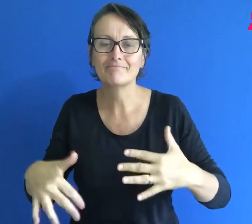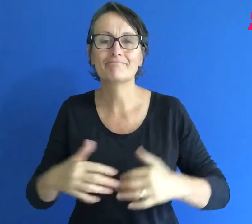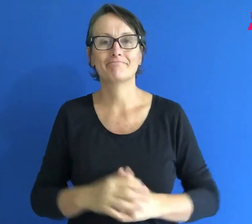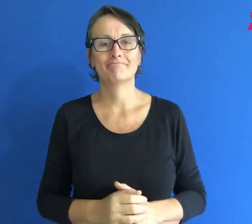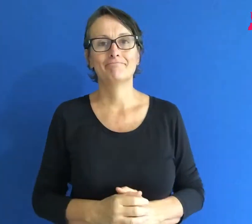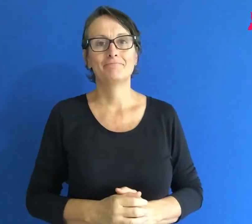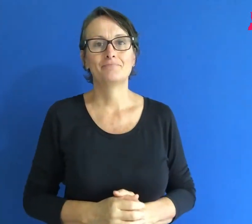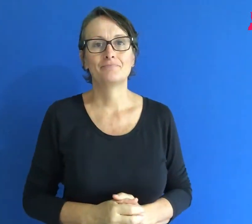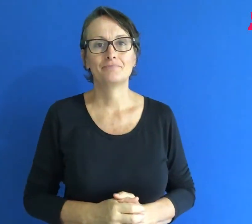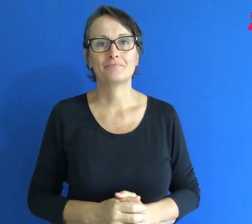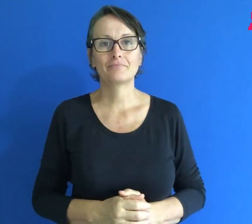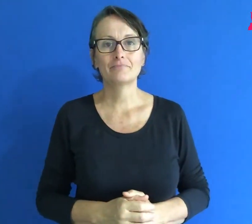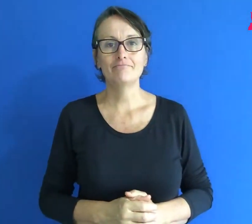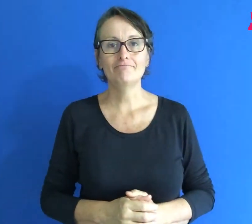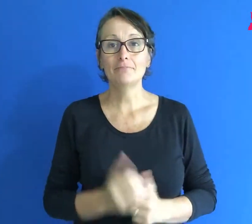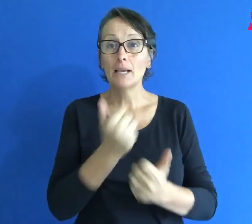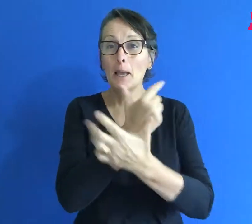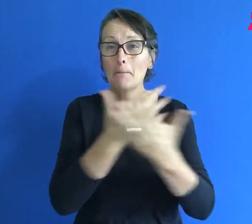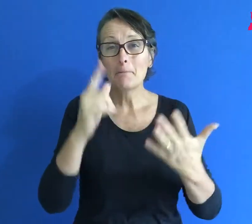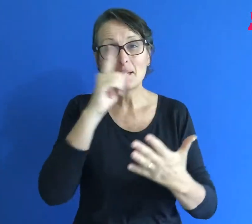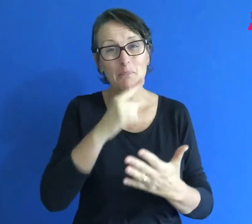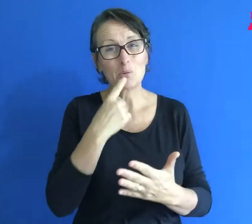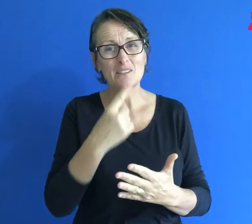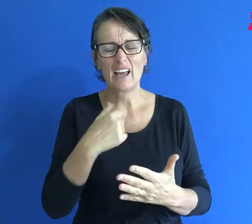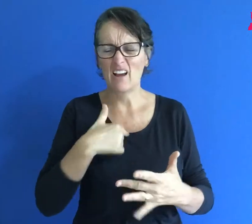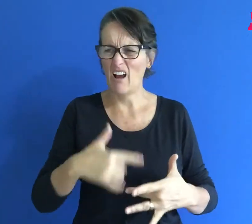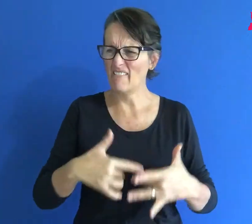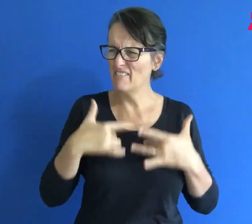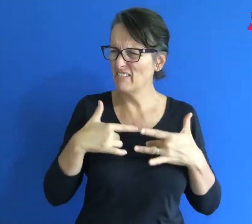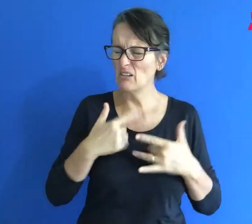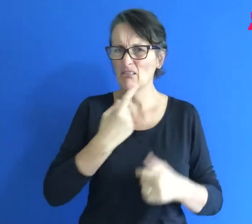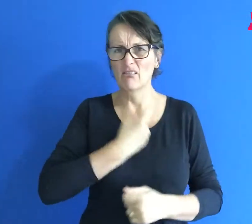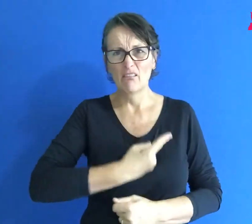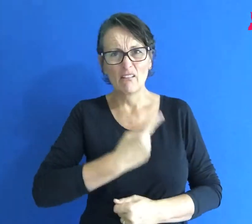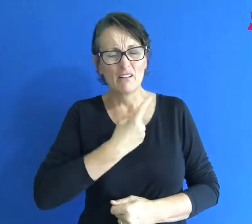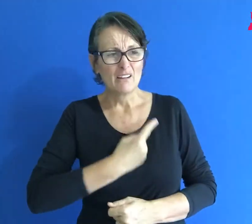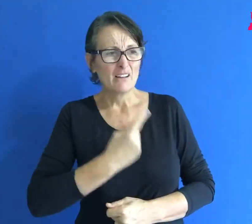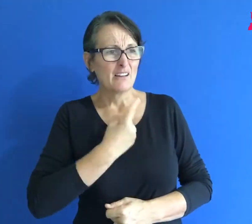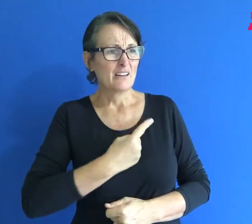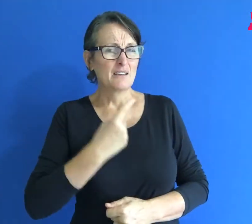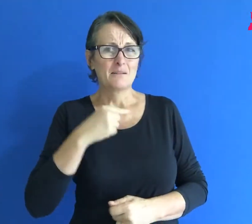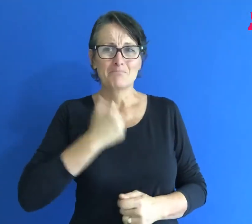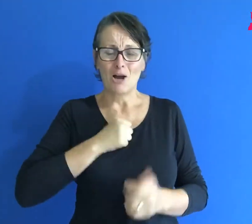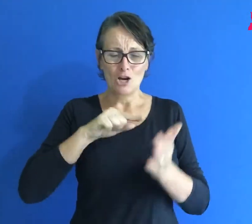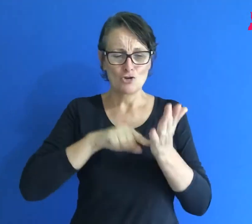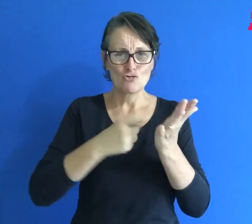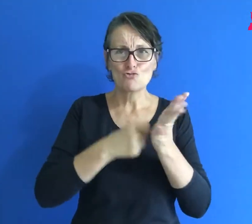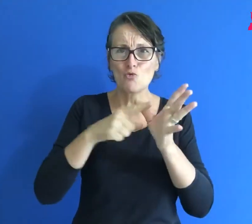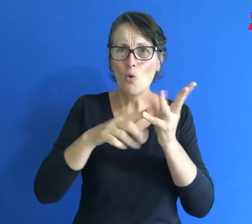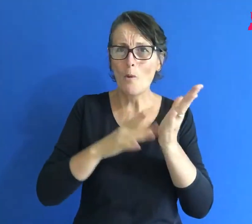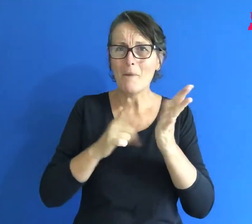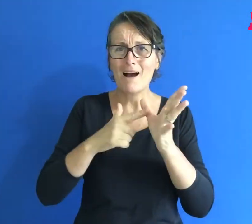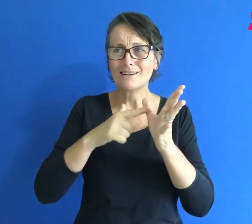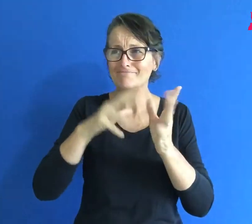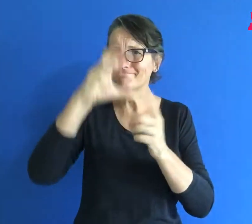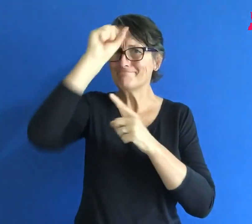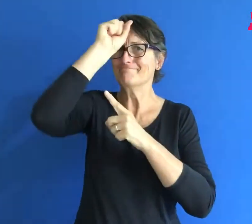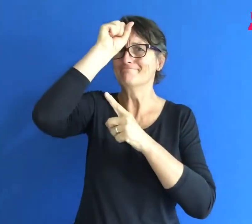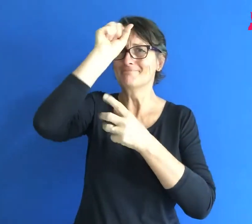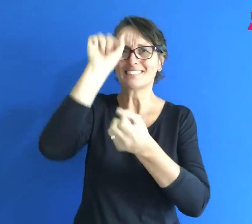I feel alone. I don't think what's happened to me is enough to leave me as broken as I am. I can't coordinate myself to organise more than one thing at a time. I've been pushing